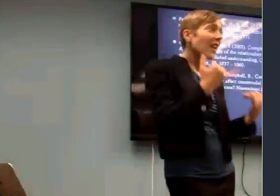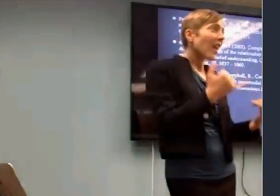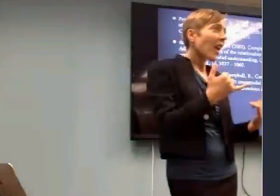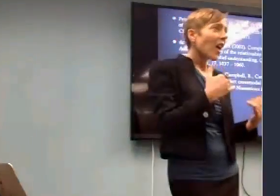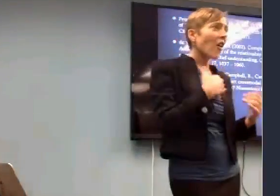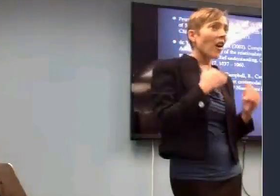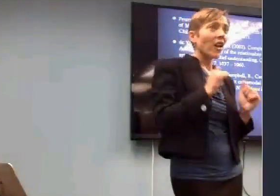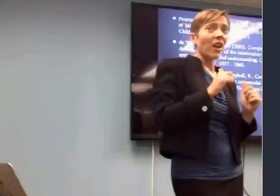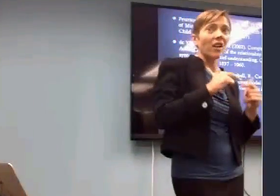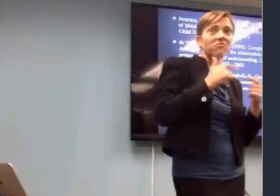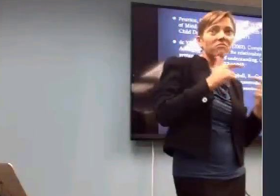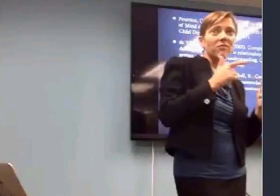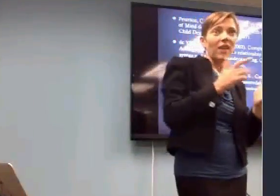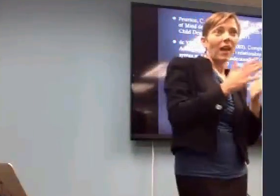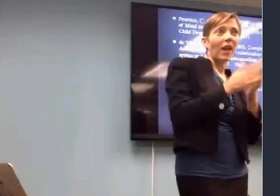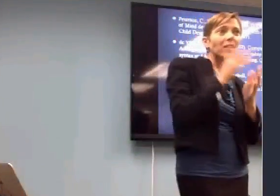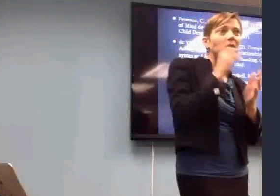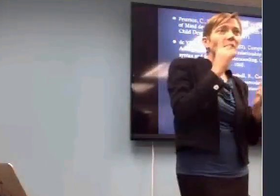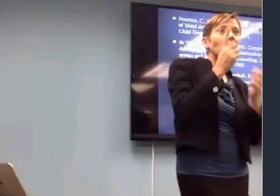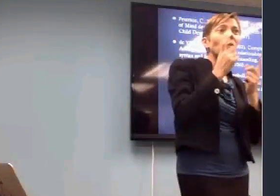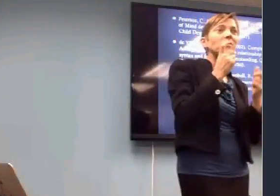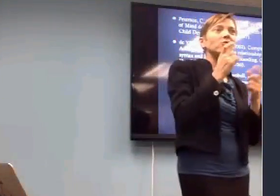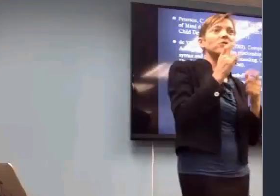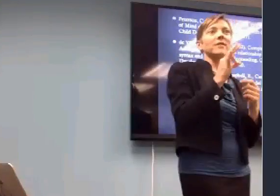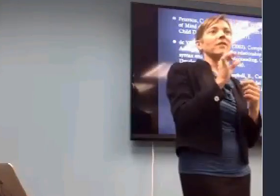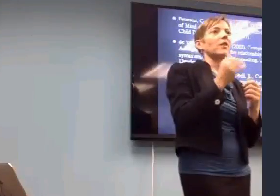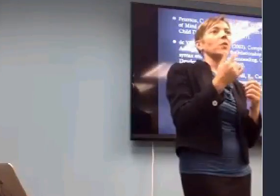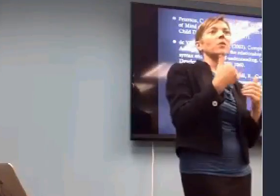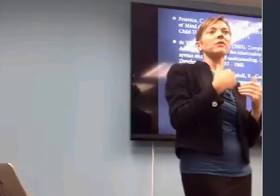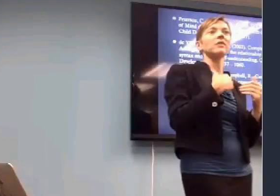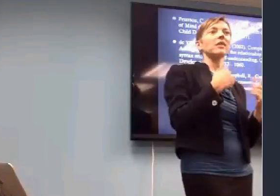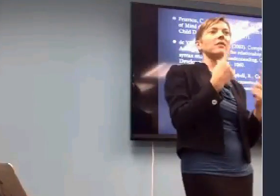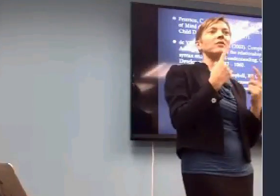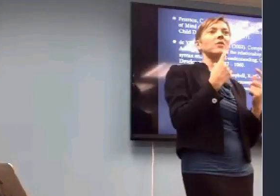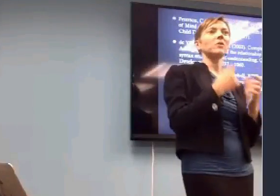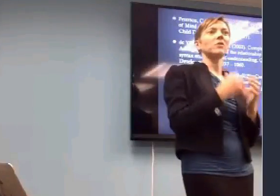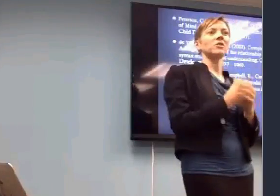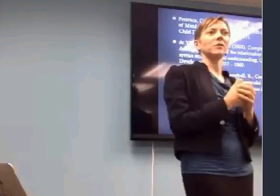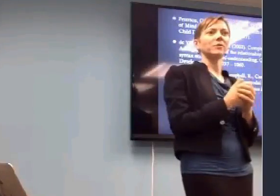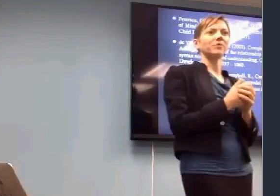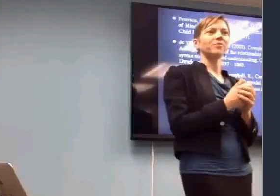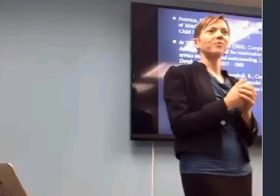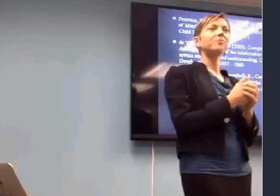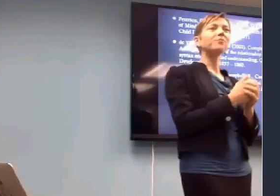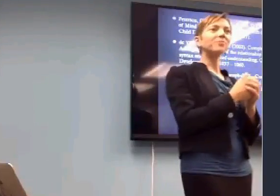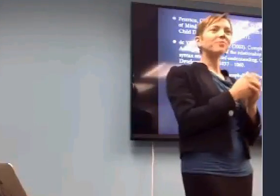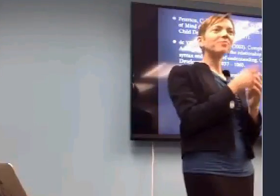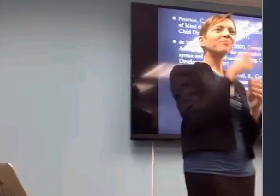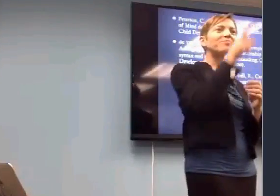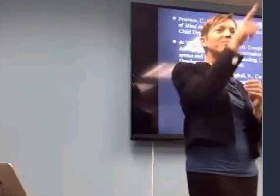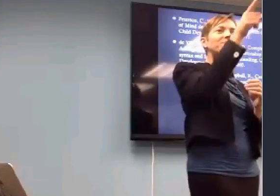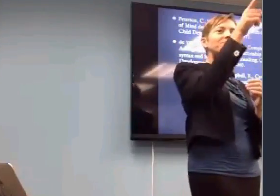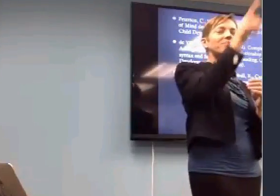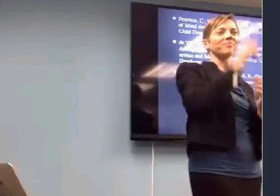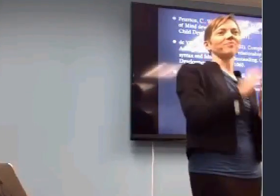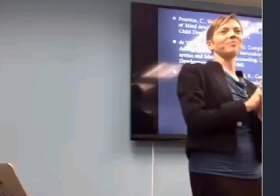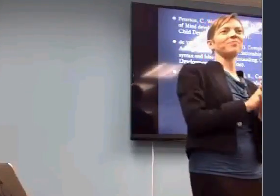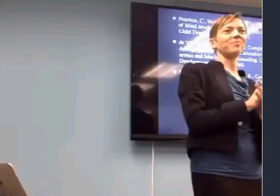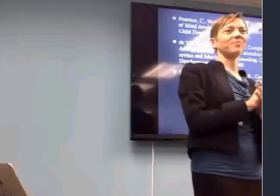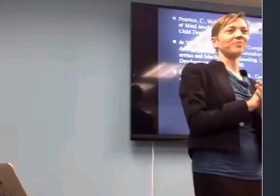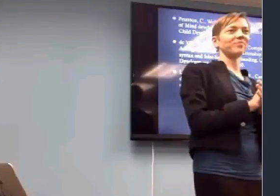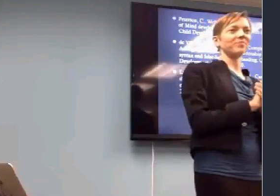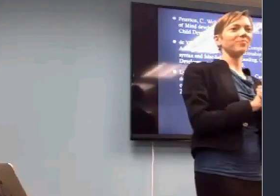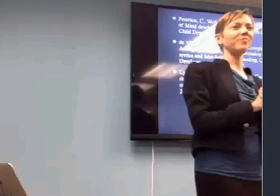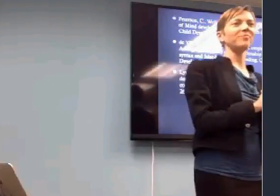All right, I guess I can entertain any questions if someone would like to ask some questions for me. I see one in the back.